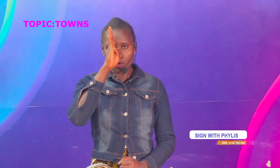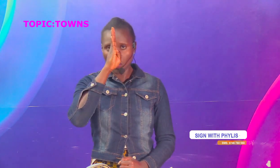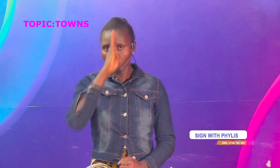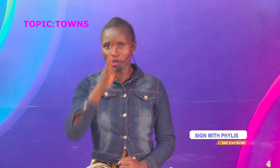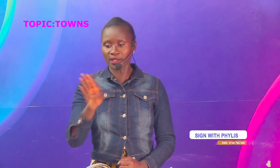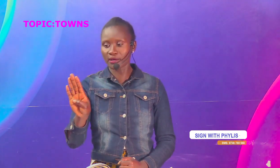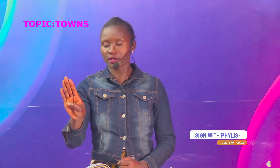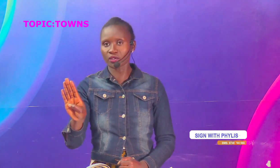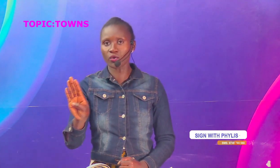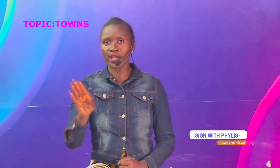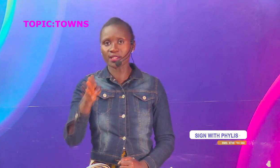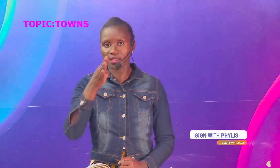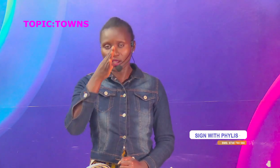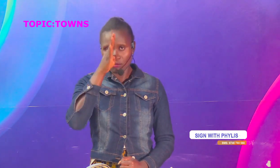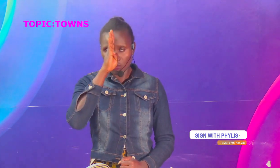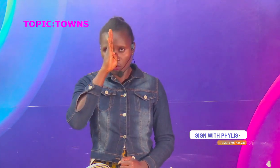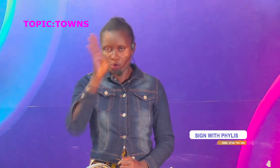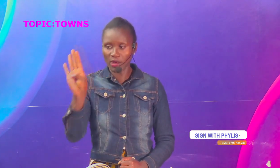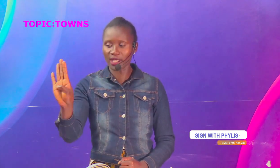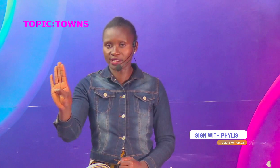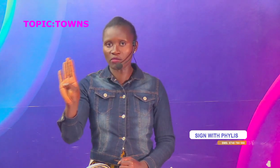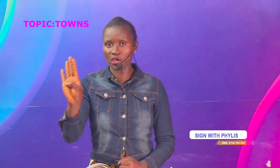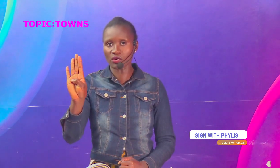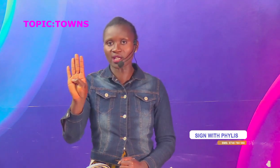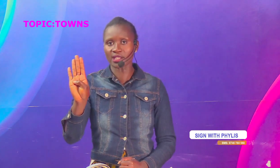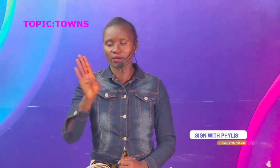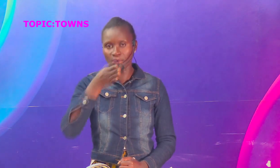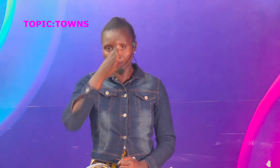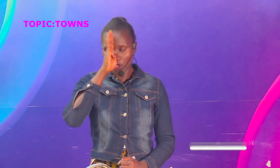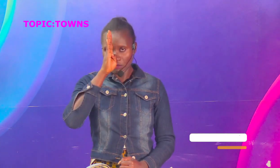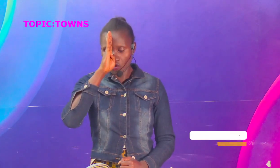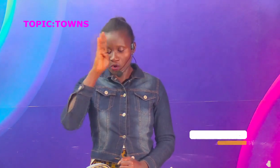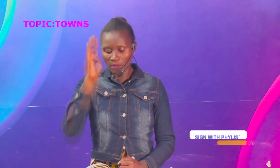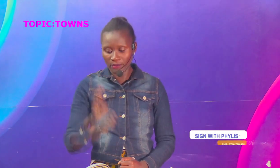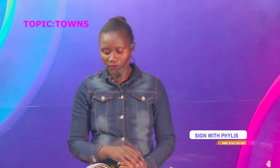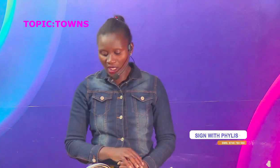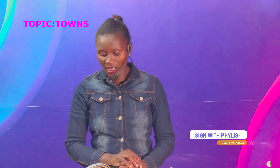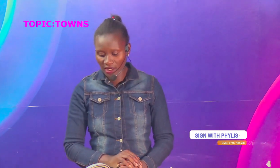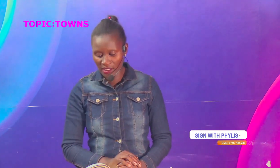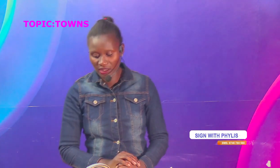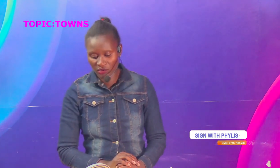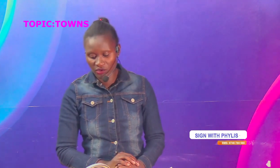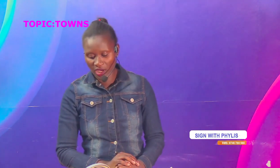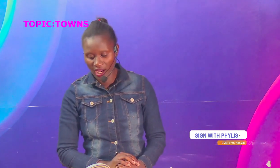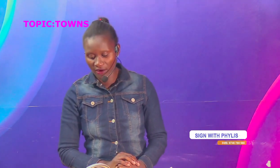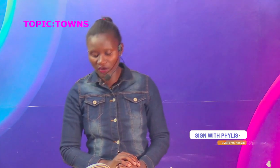Bungoma, twice. Bungoma, letter B, using letter B, Bungoma. And then also have